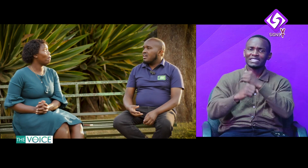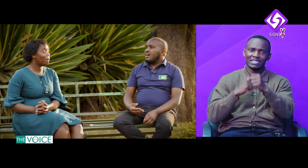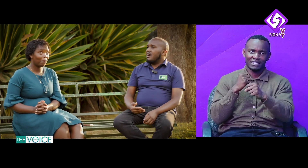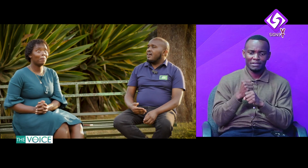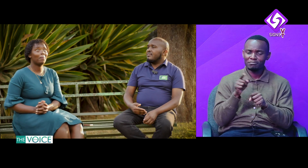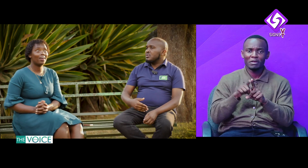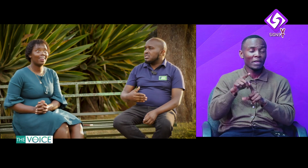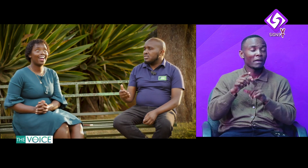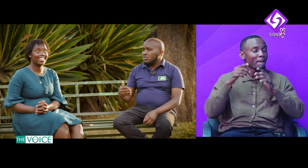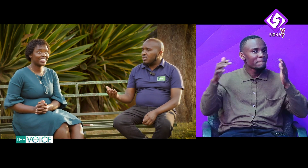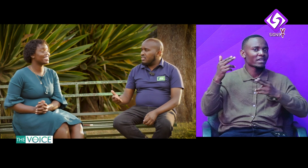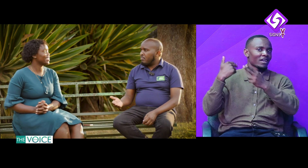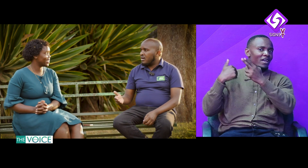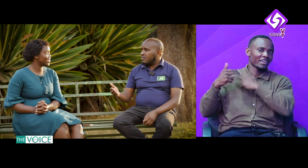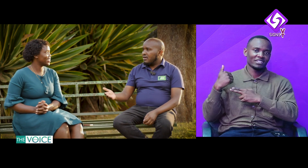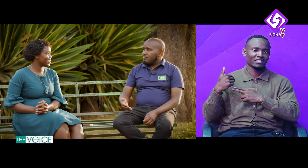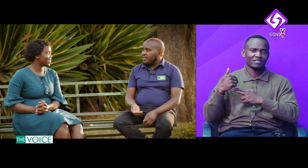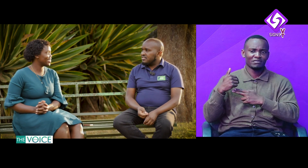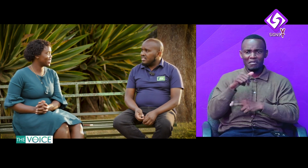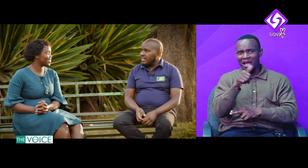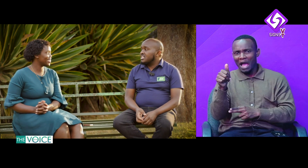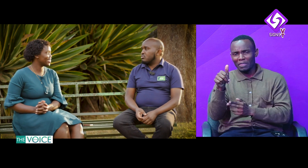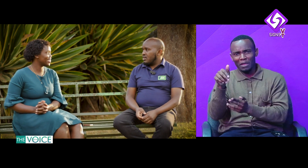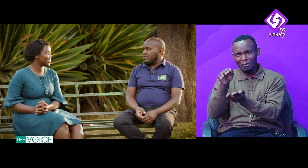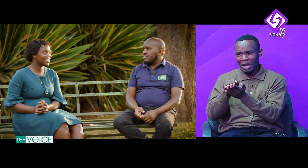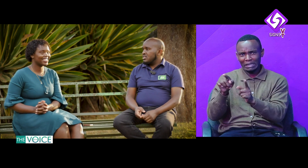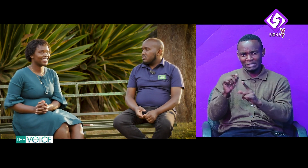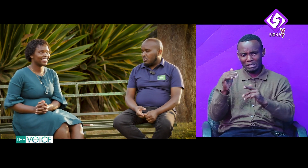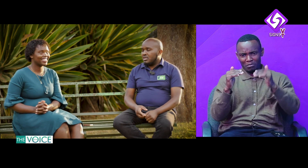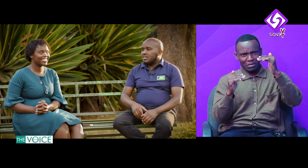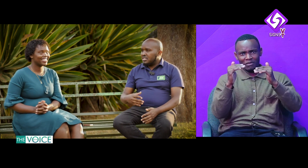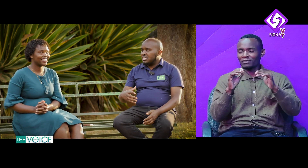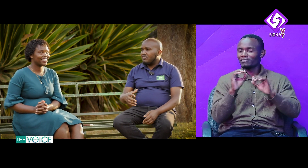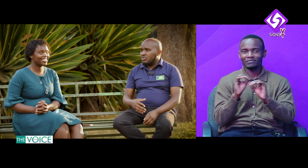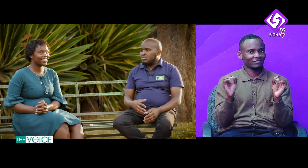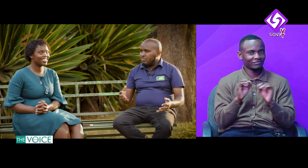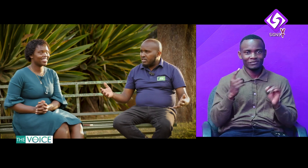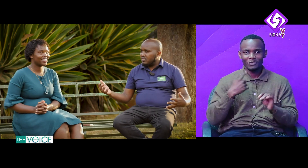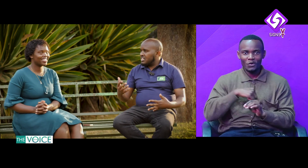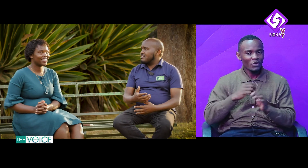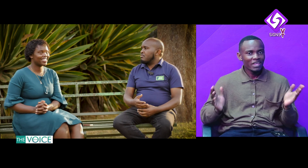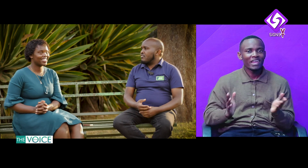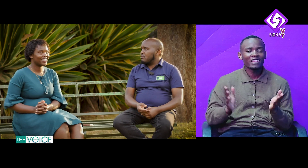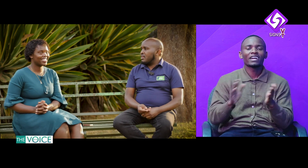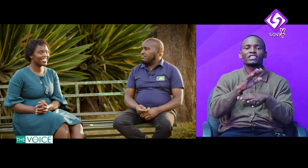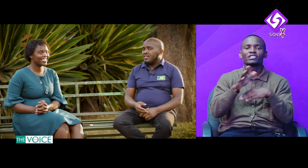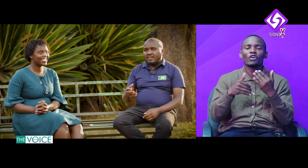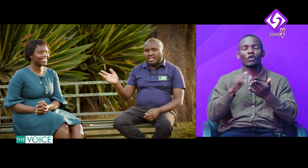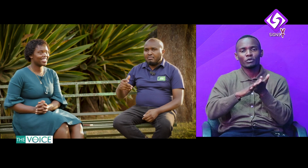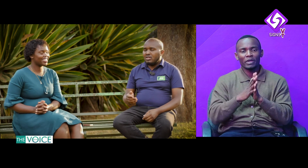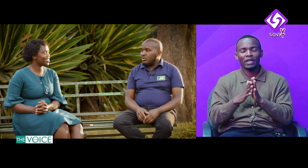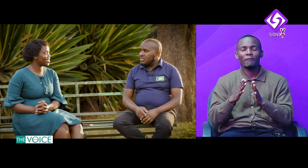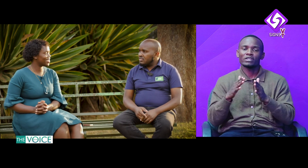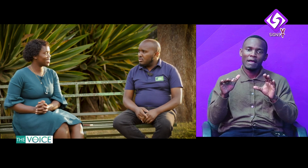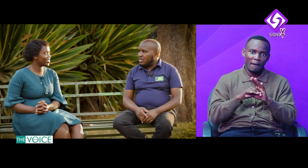heritage, which no other bank plays in the league that we are in. So we're encouraging everyone to be part of the KCB Bank family,